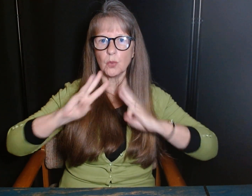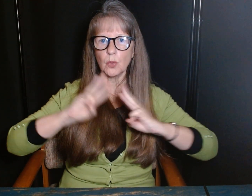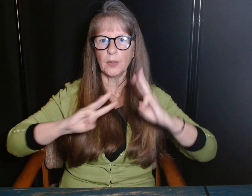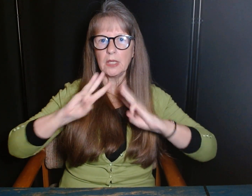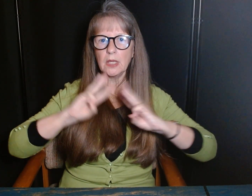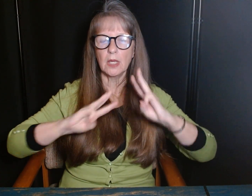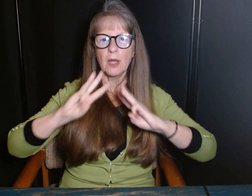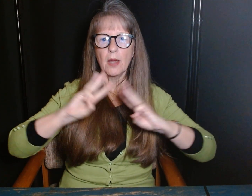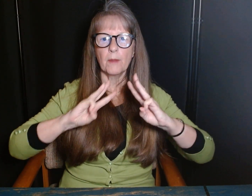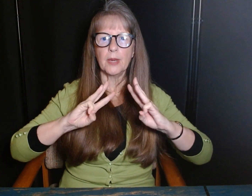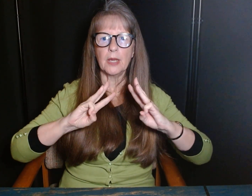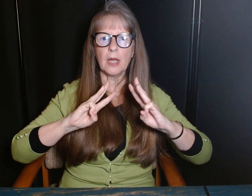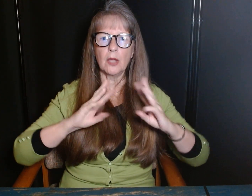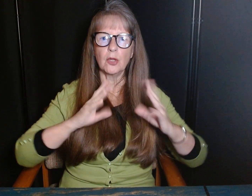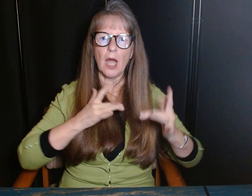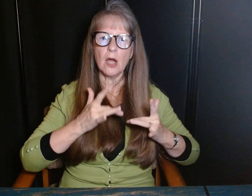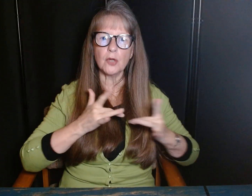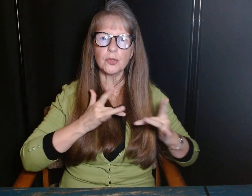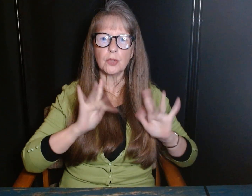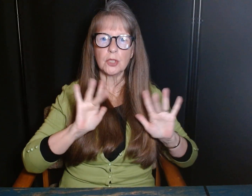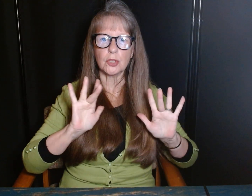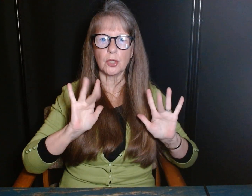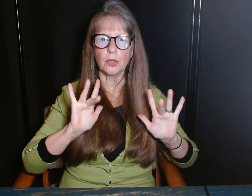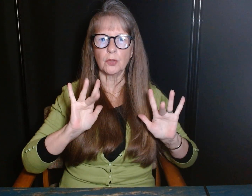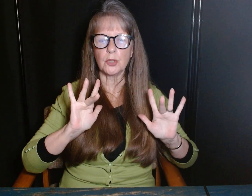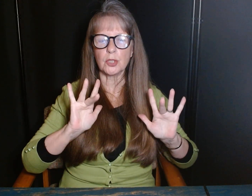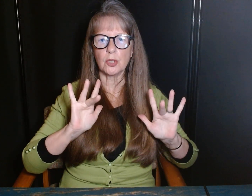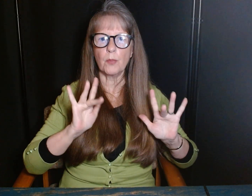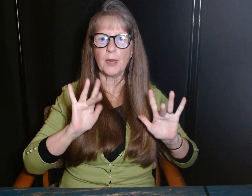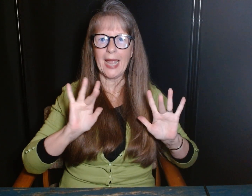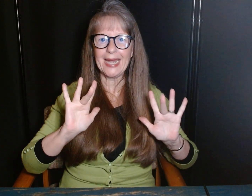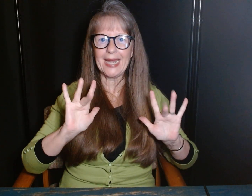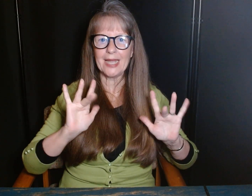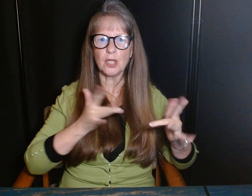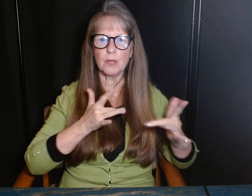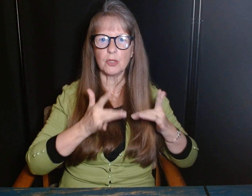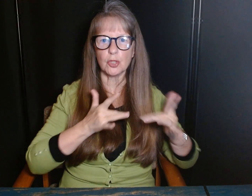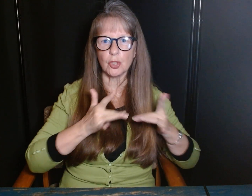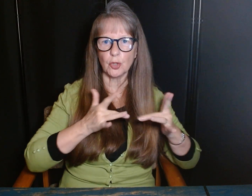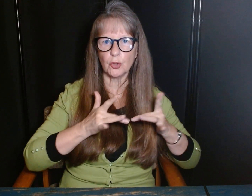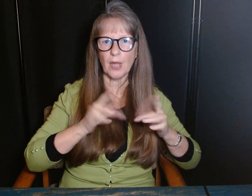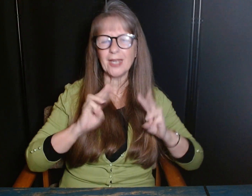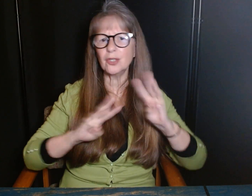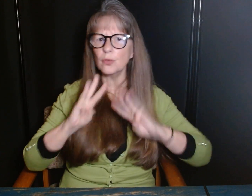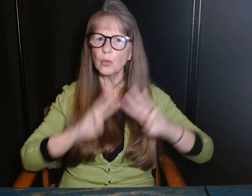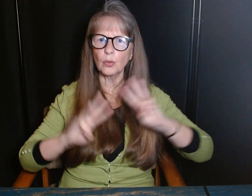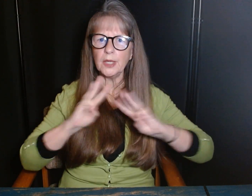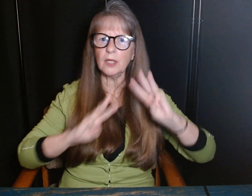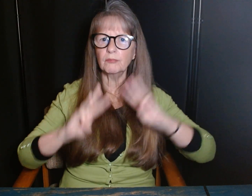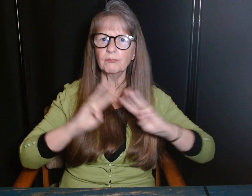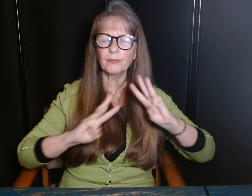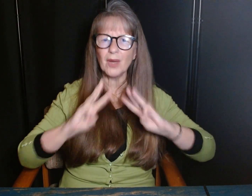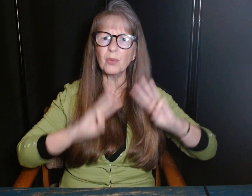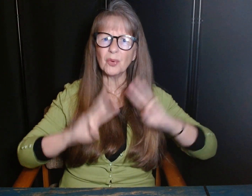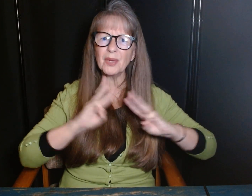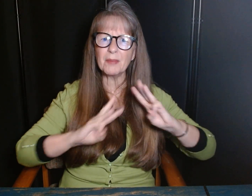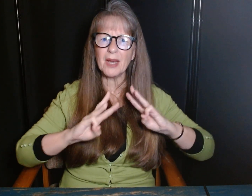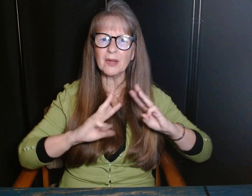worried. But I also do concern, which is an open eight handshake, concerned. I can do worry. I worry about it.